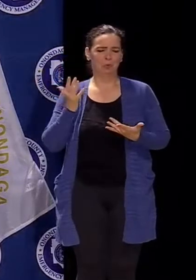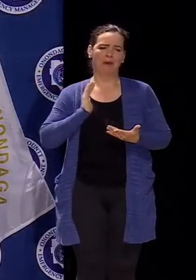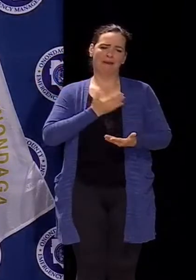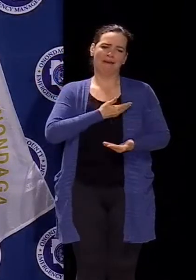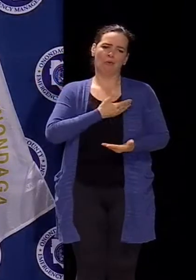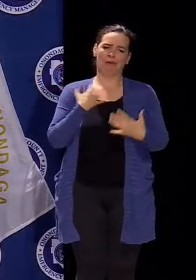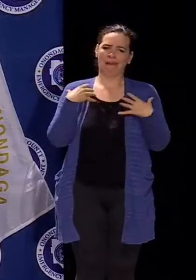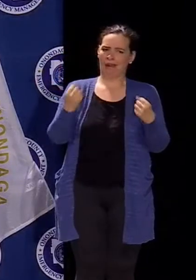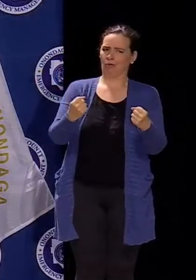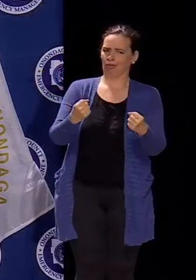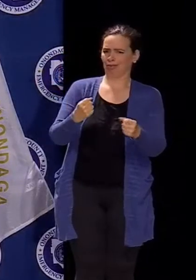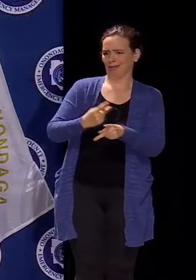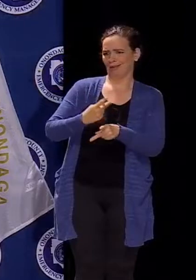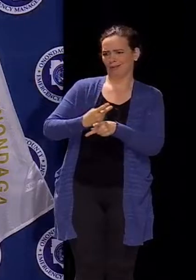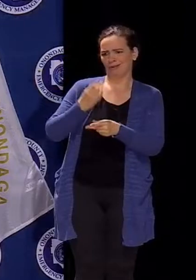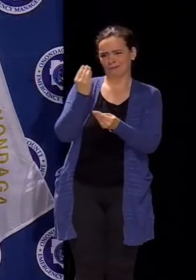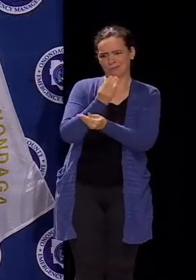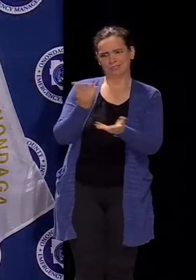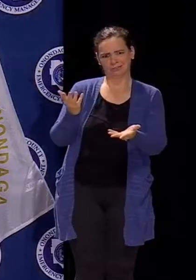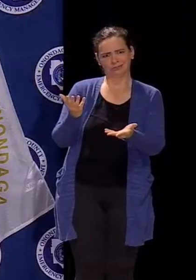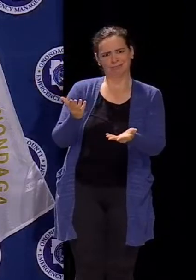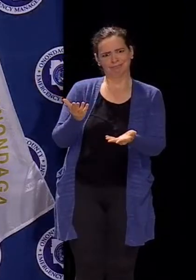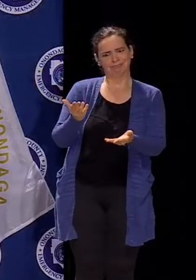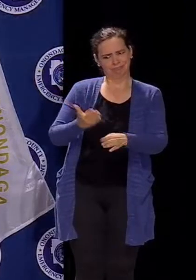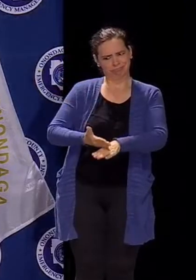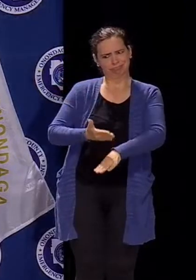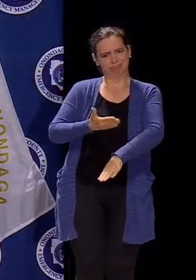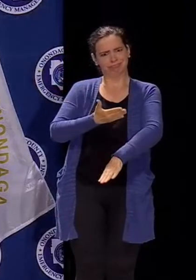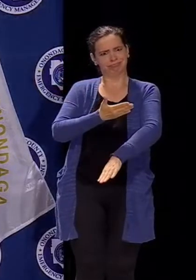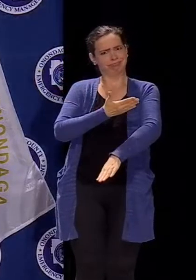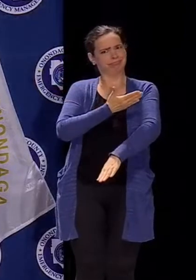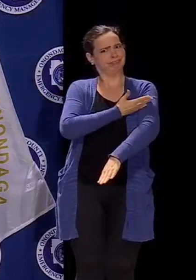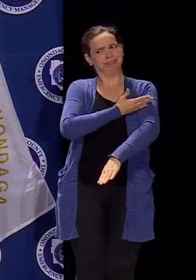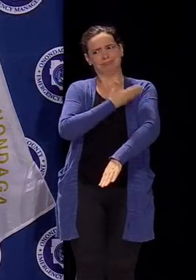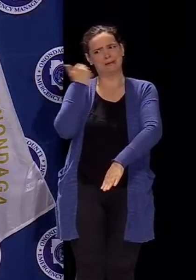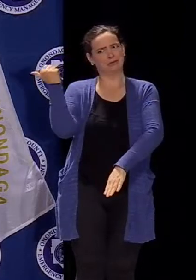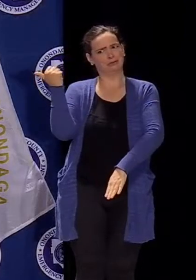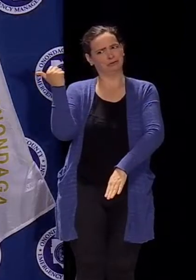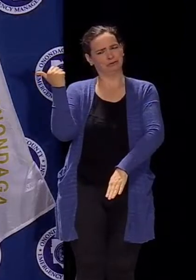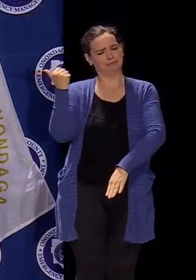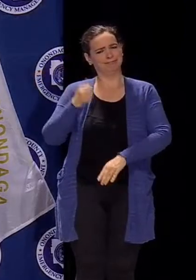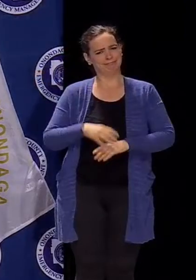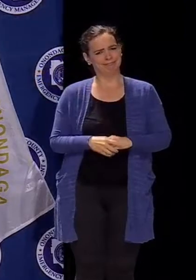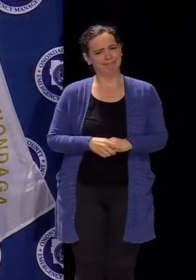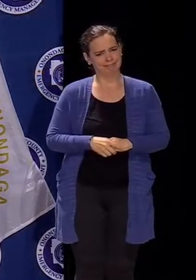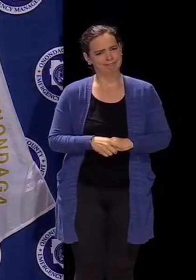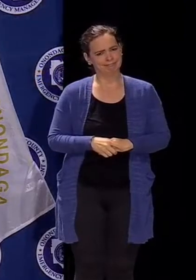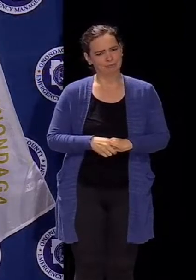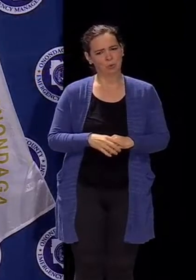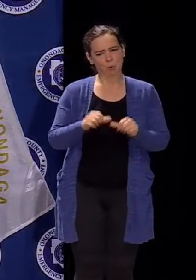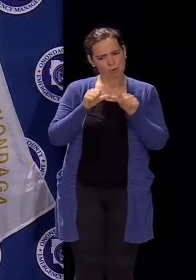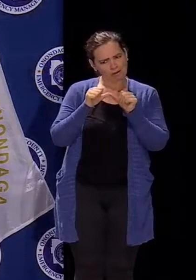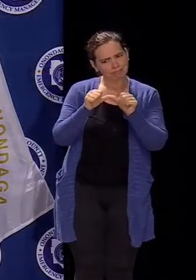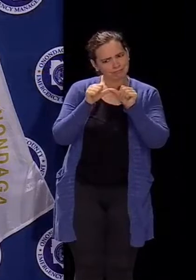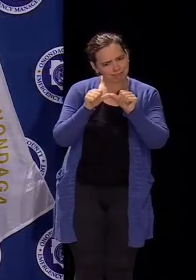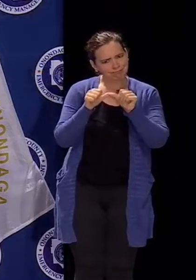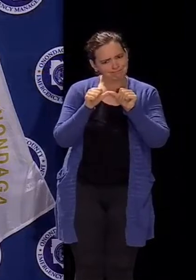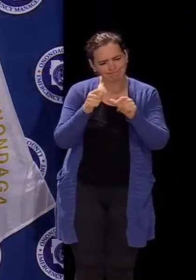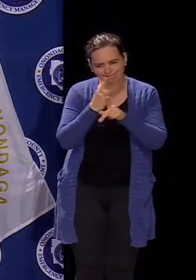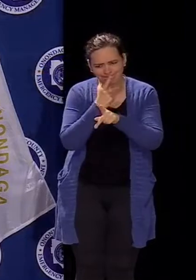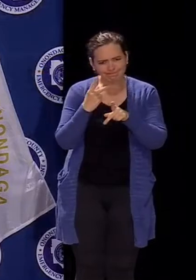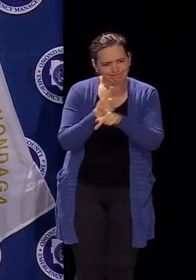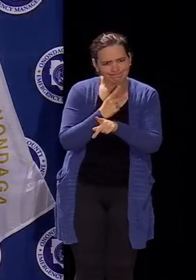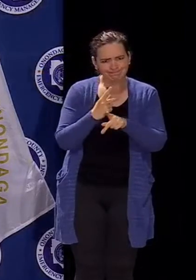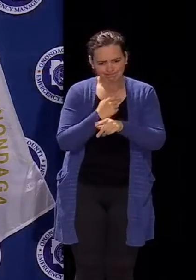is a new challenge. The community still needs to rally and understand we're going to be closer together. We need to continue to be very diligent.